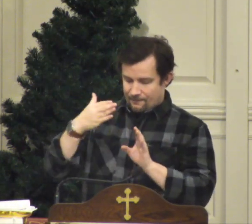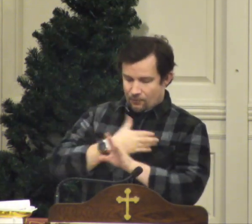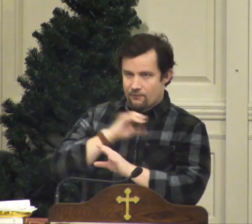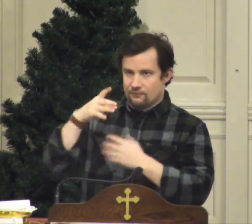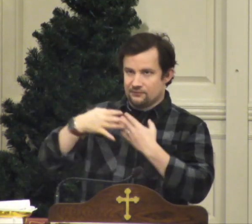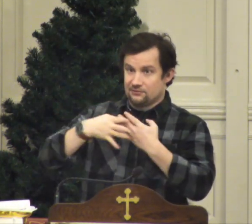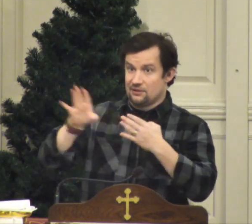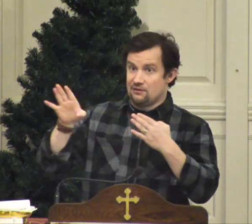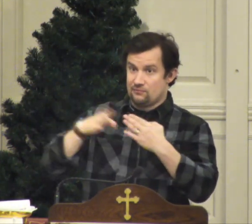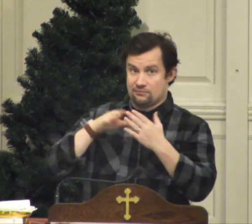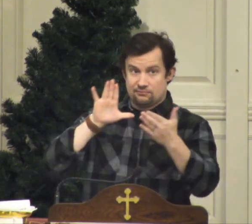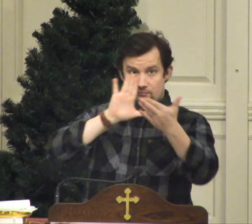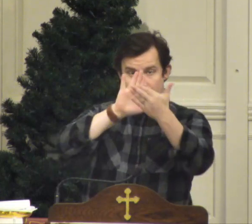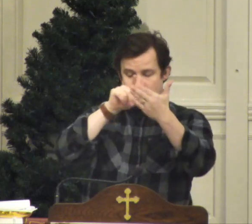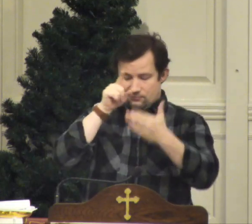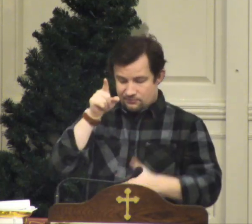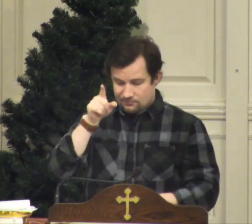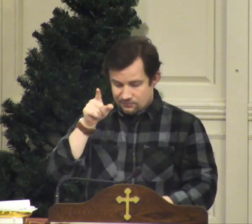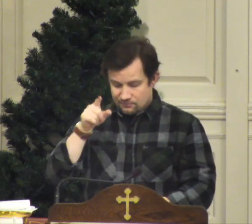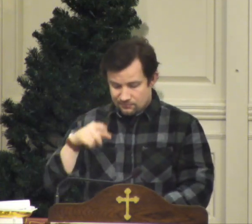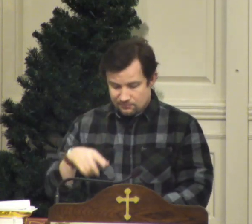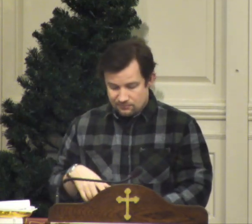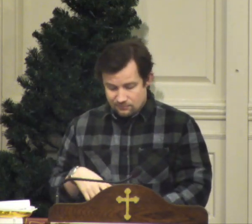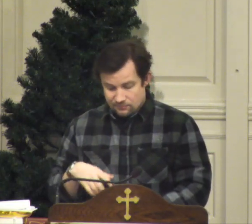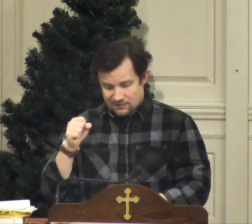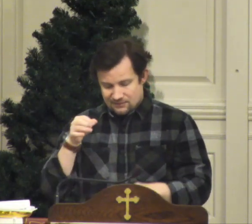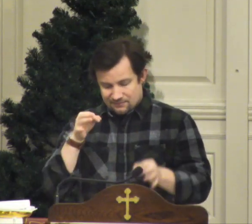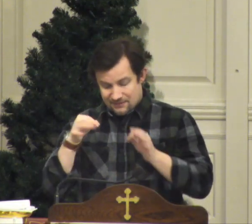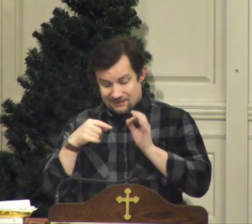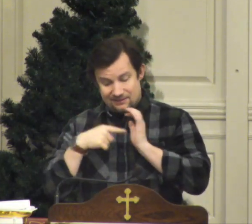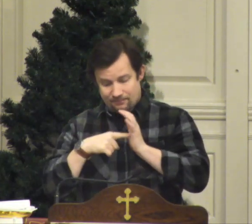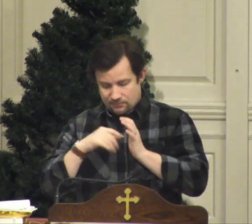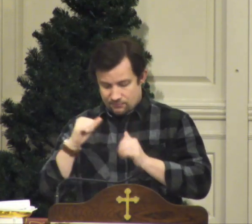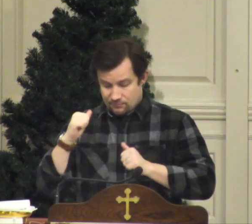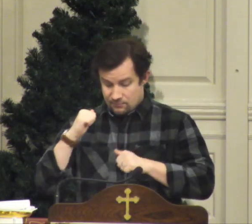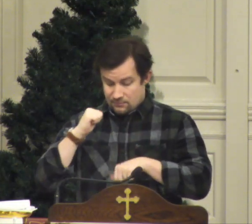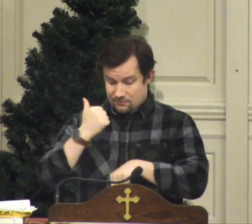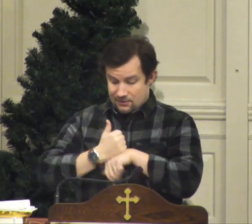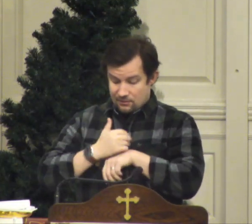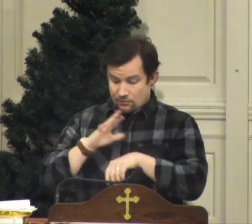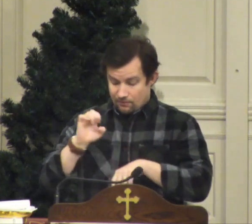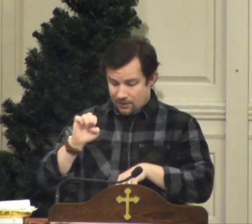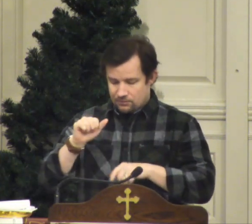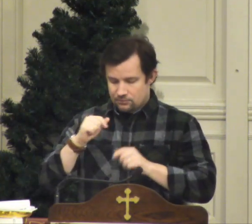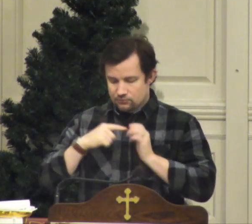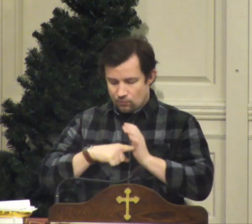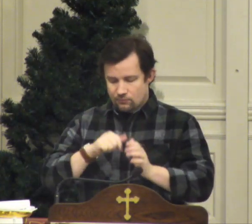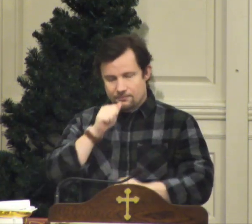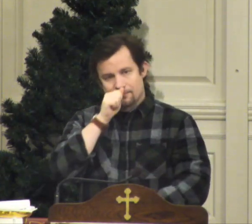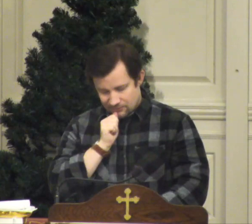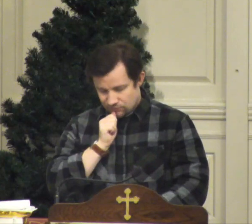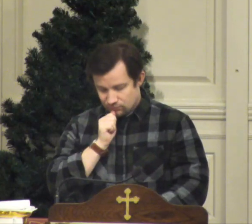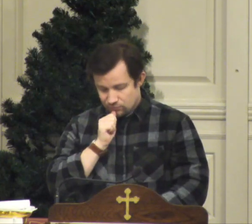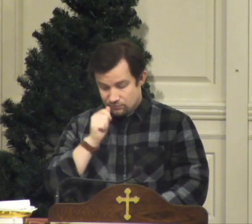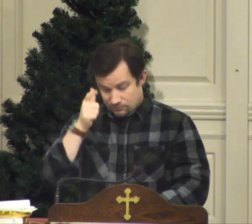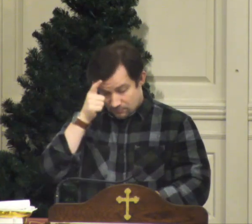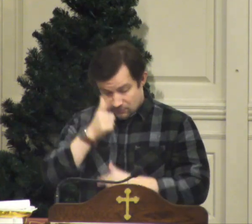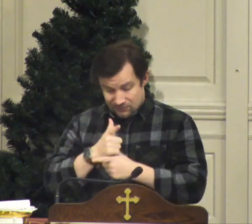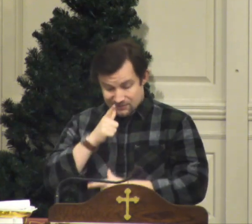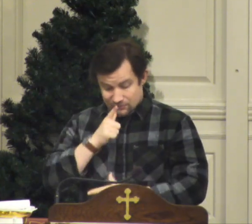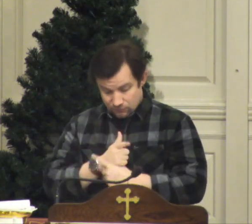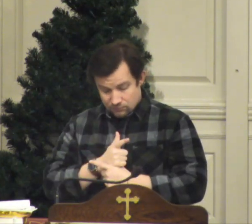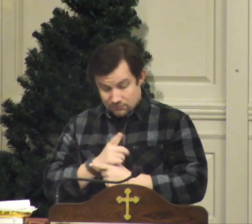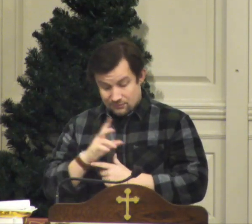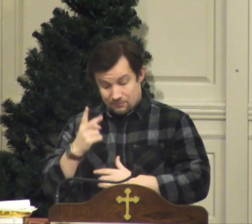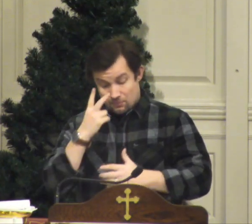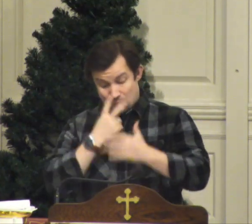gates. Take as an example of hardship and patience. Brothers and sisters, the prophets